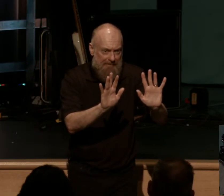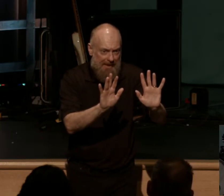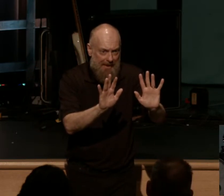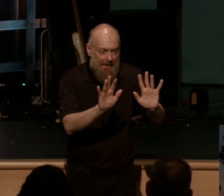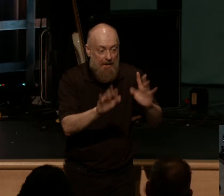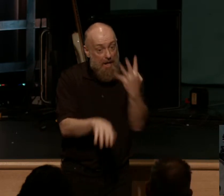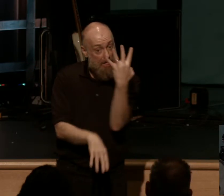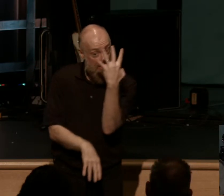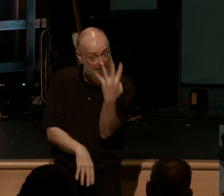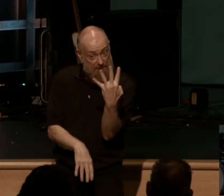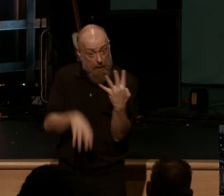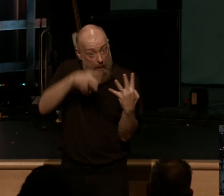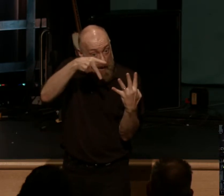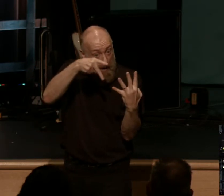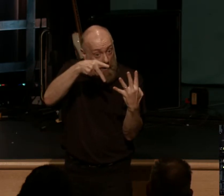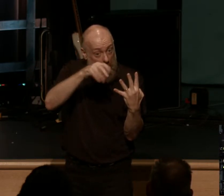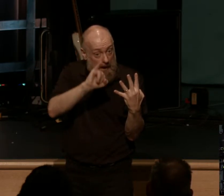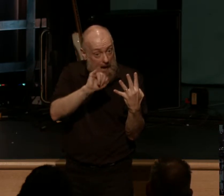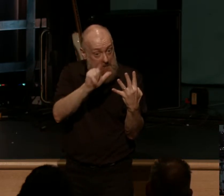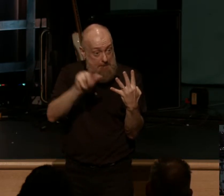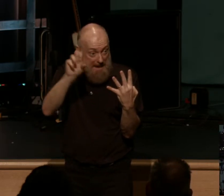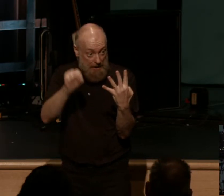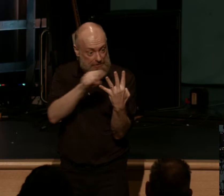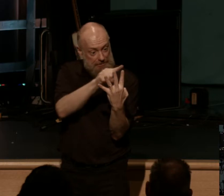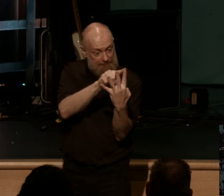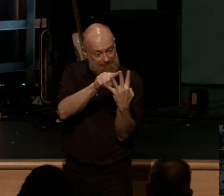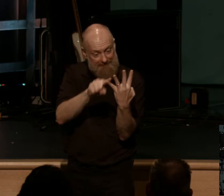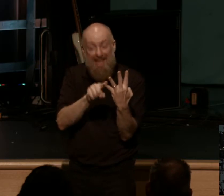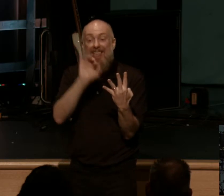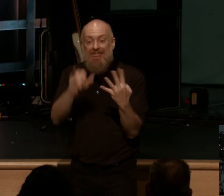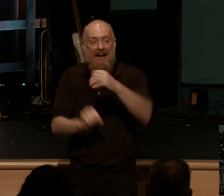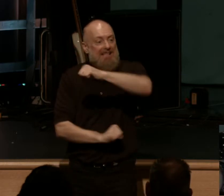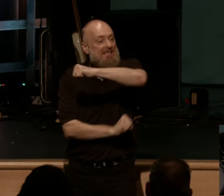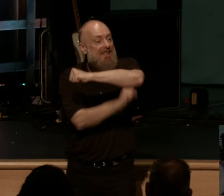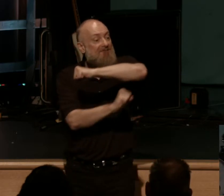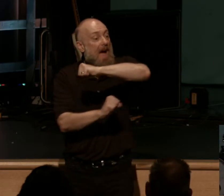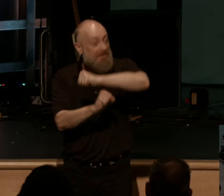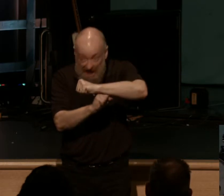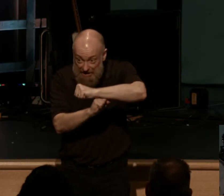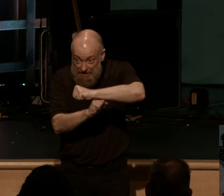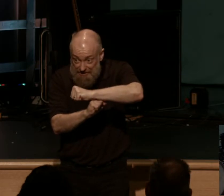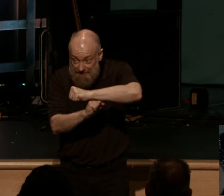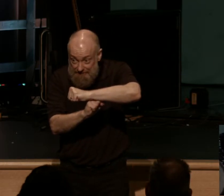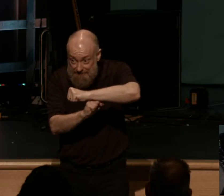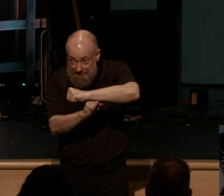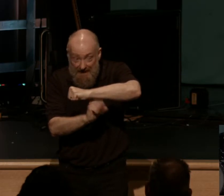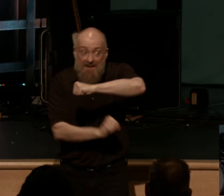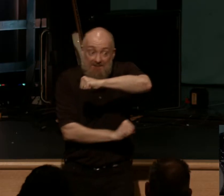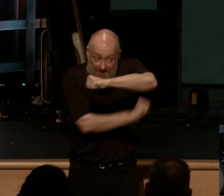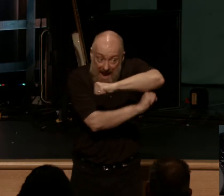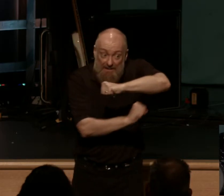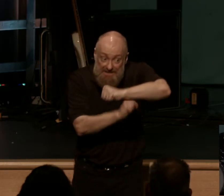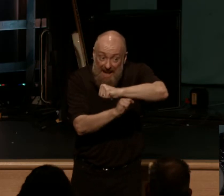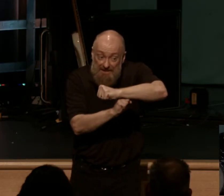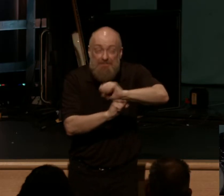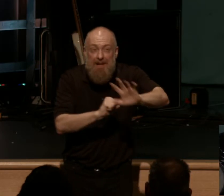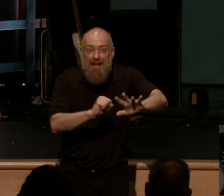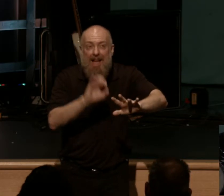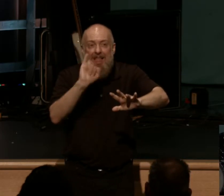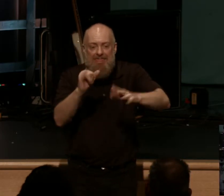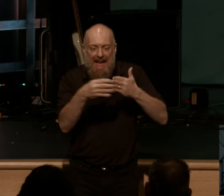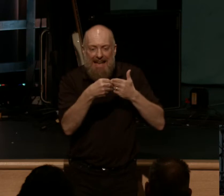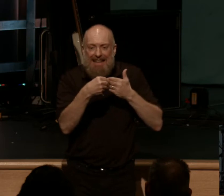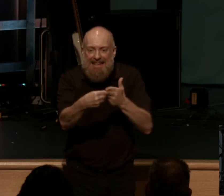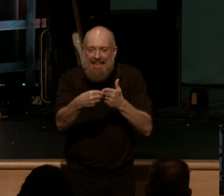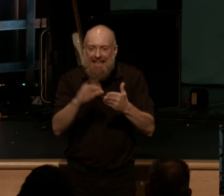The pillars of the church and convictions of our lives become the foundational convictions, okay, that